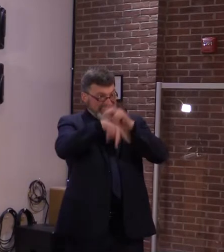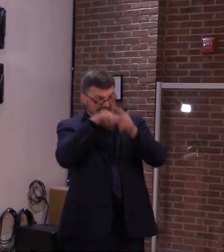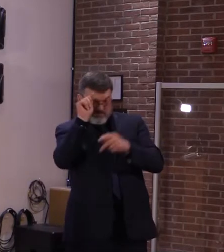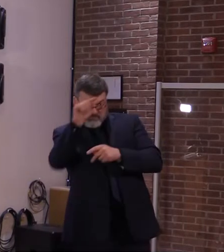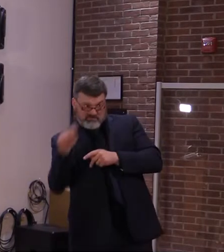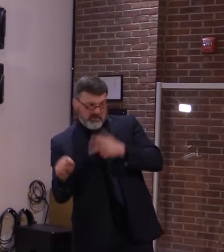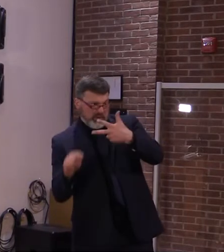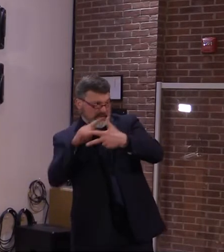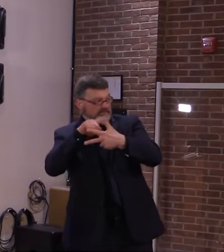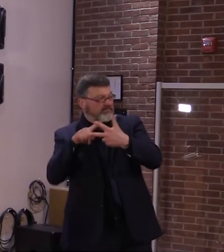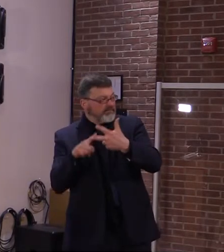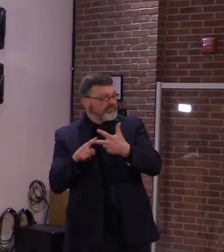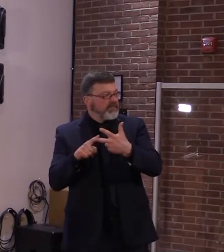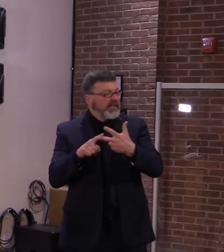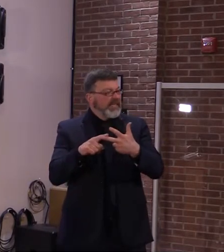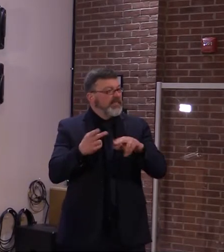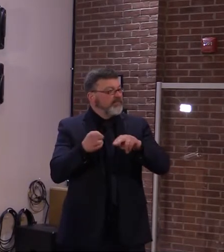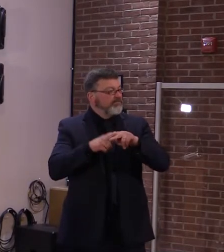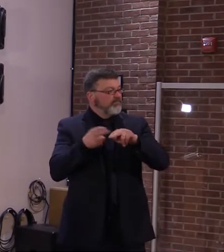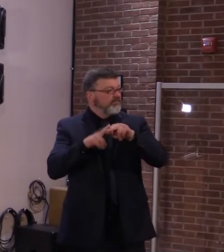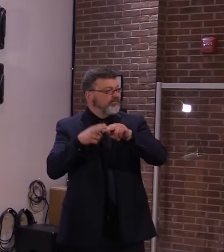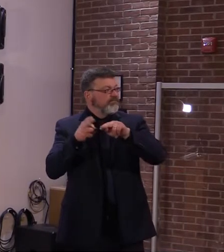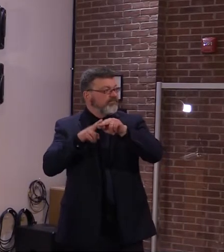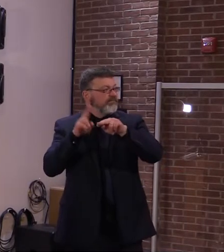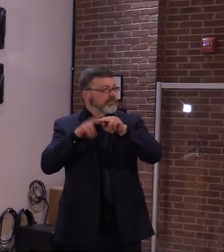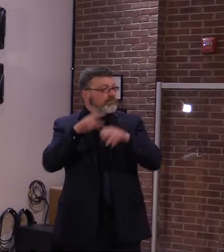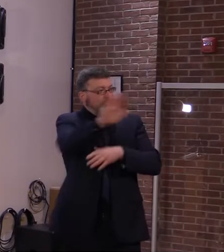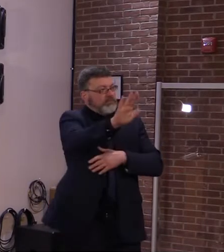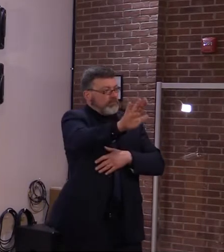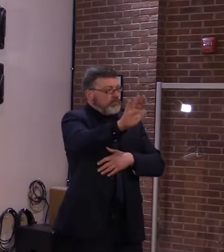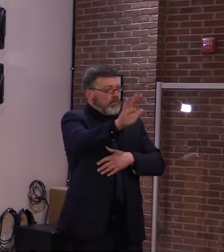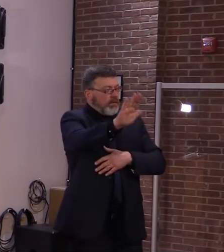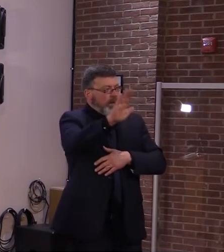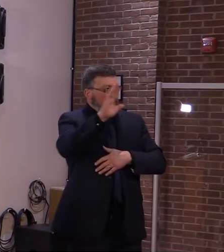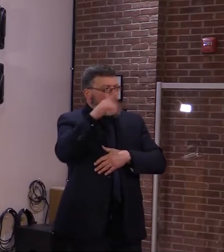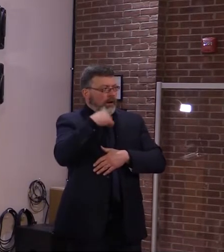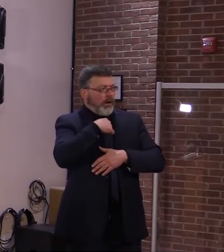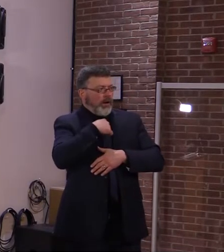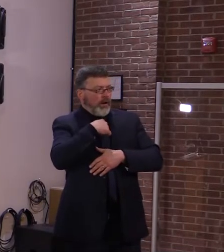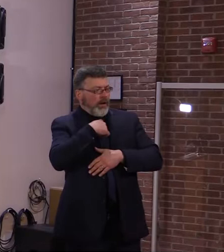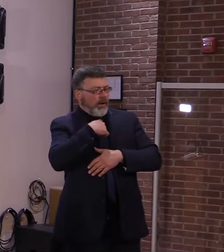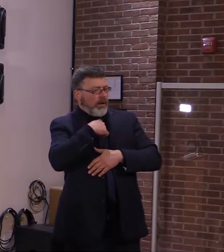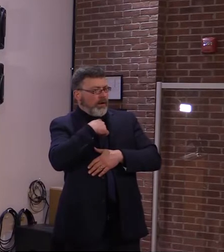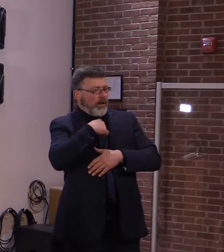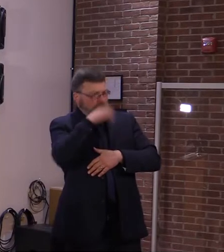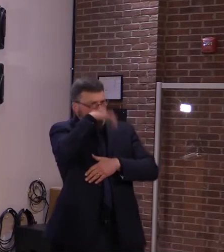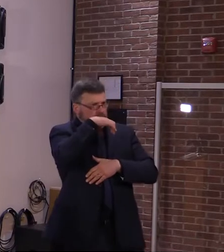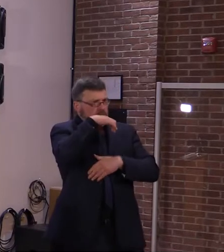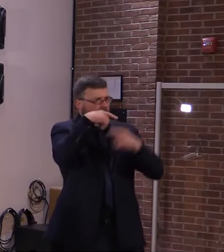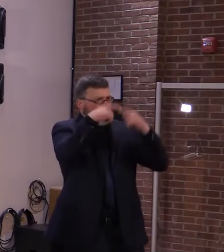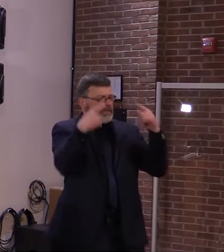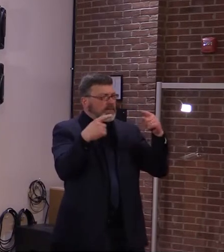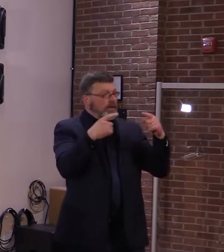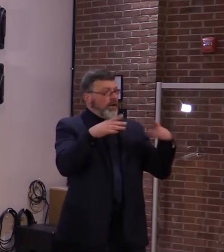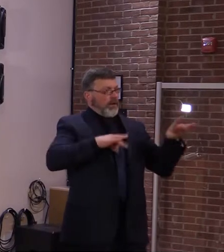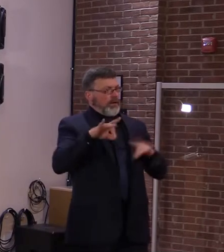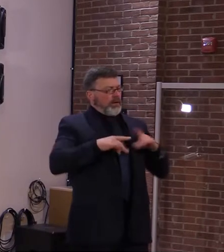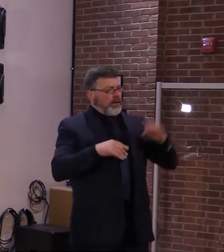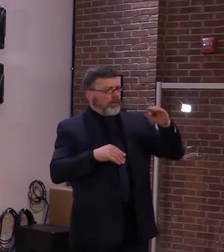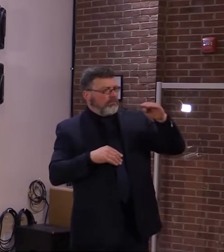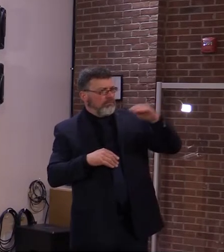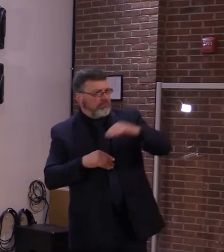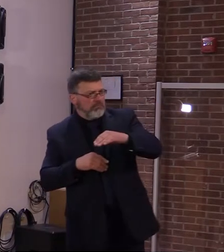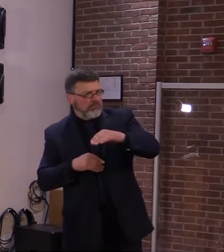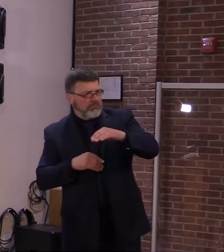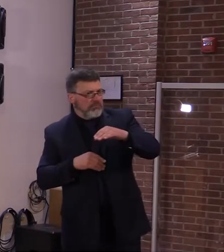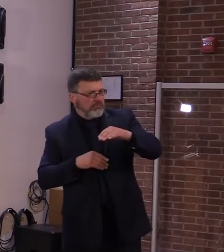now, a cause for cautious optimism. And this is a great time to remind unvaccinated Vermonters